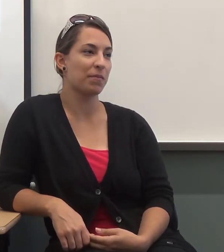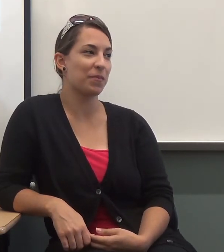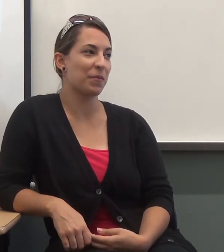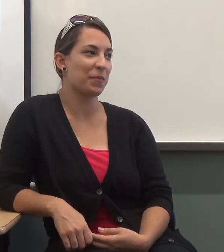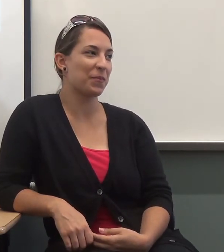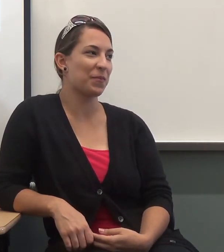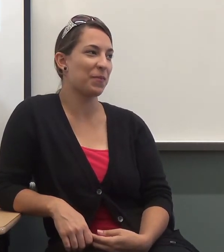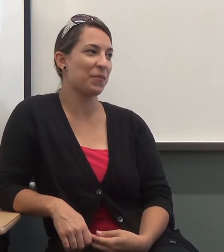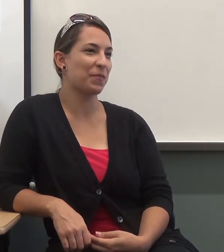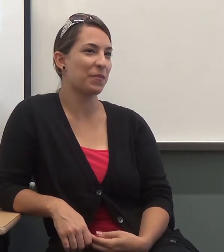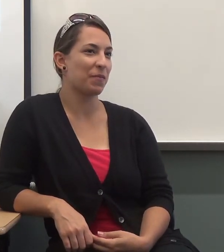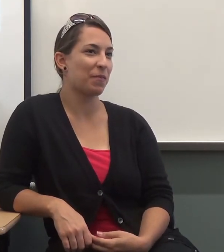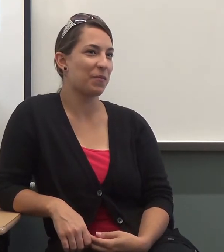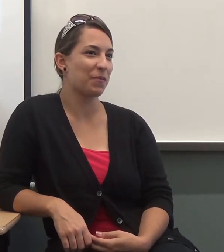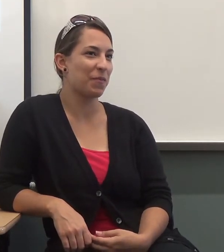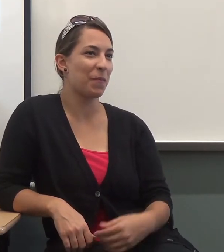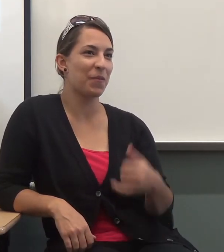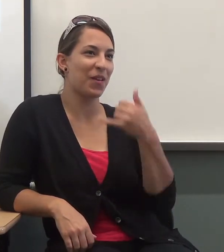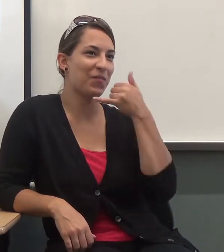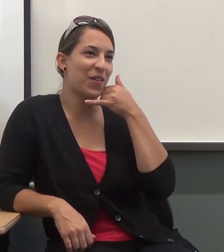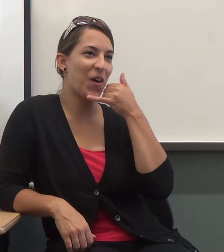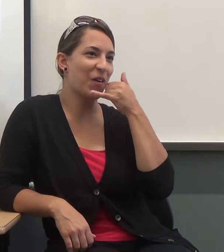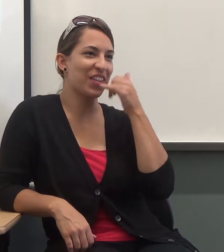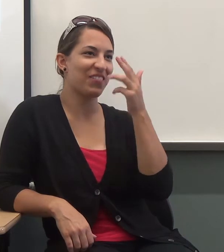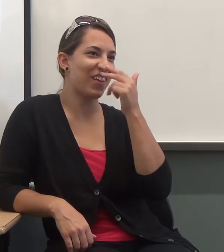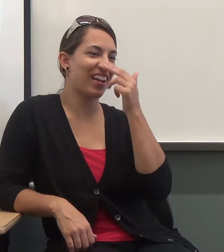The phone thing just cracks me up now. People